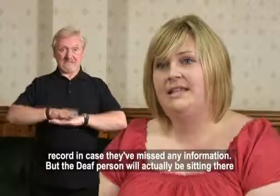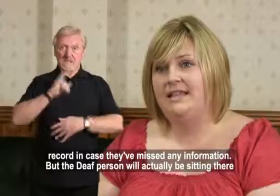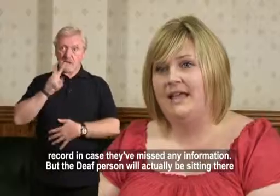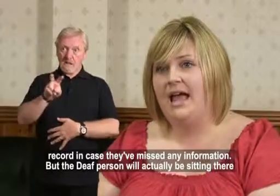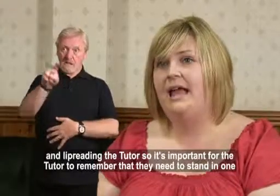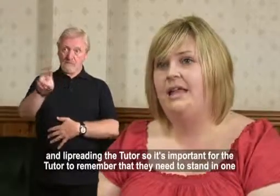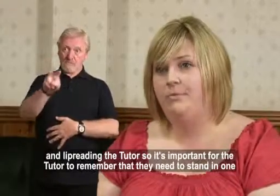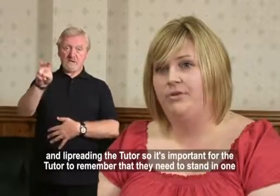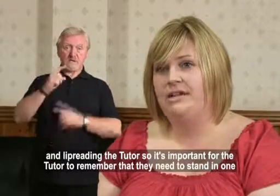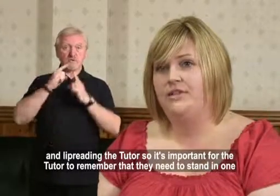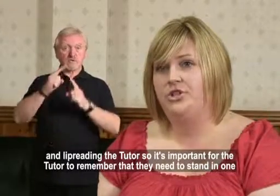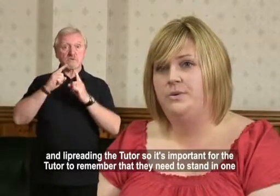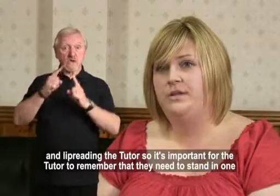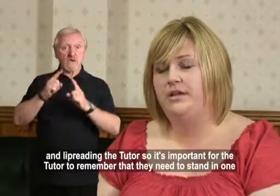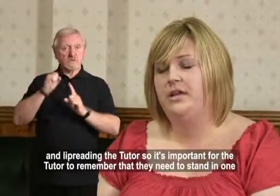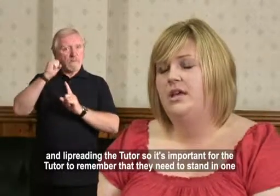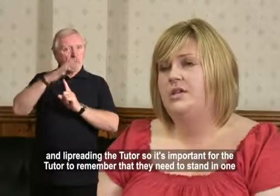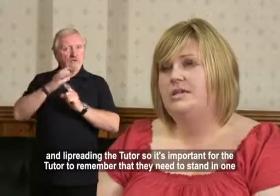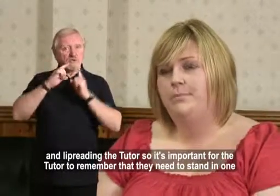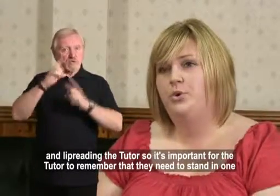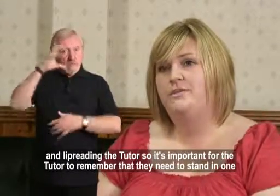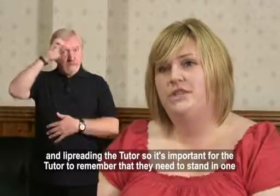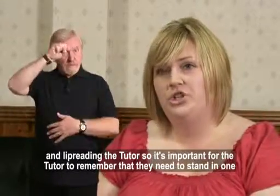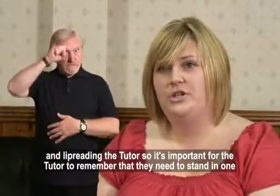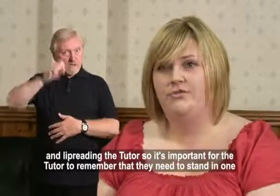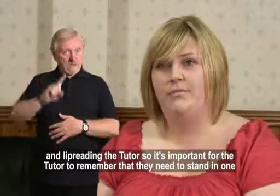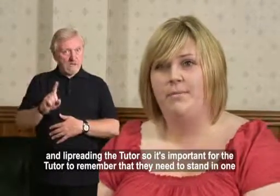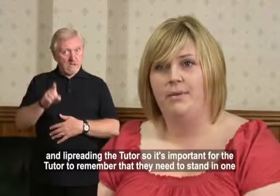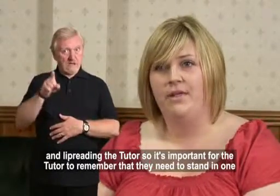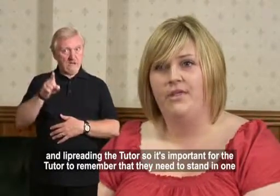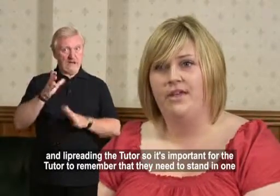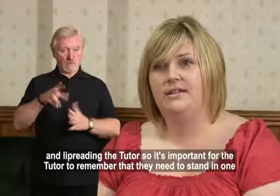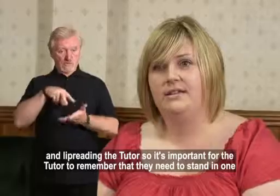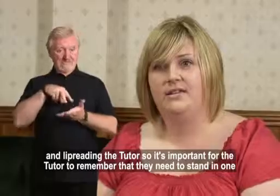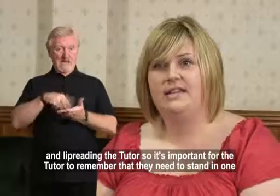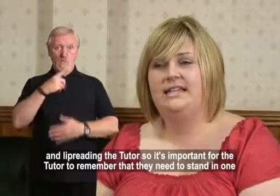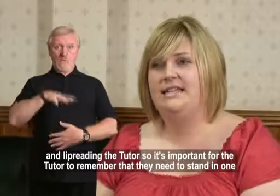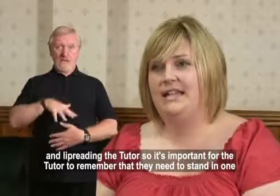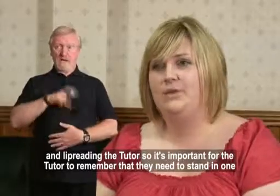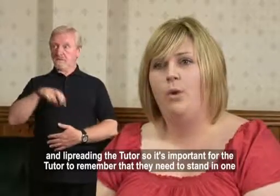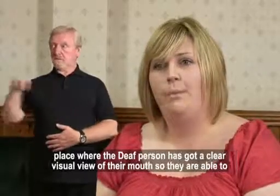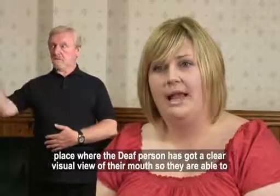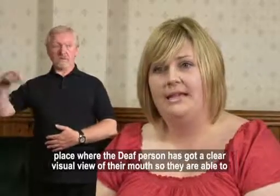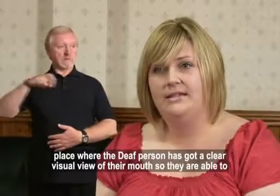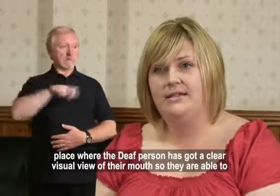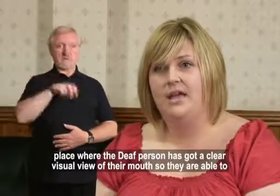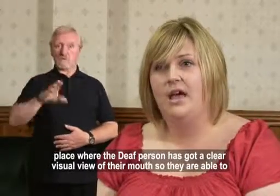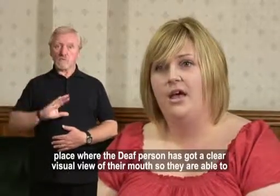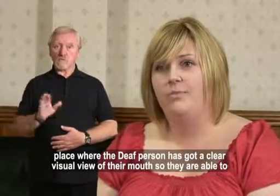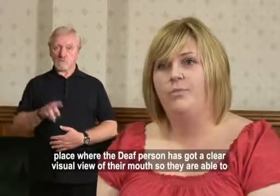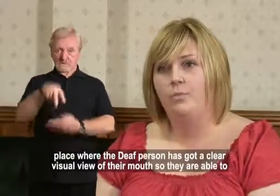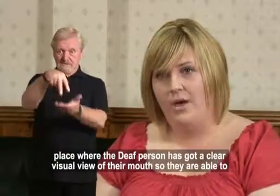actually be sitting there and lip reading the tutor. So it's important for the tutor to remember that they need to stand in one